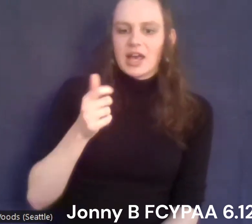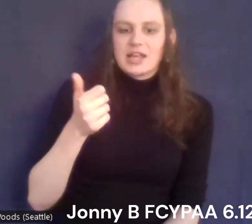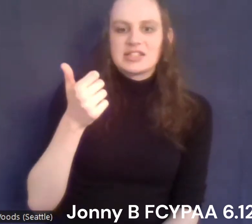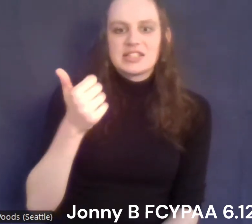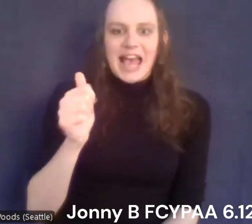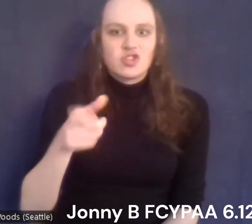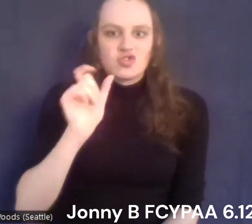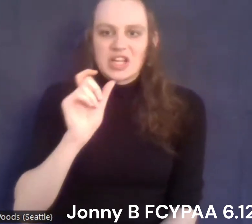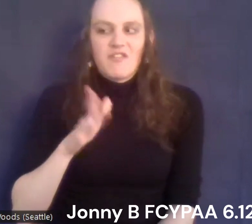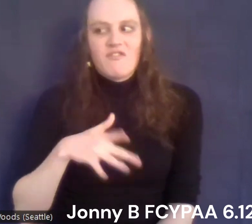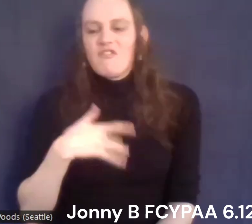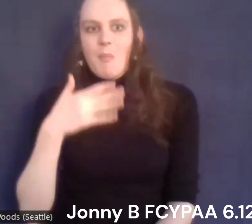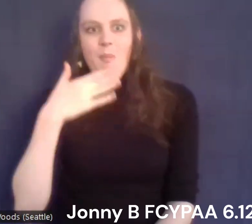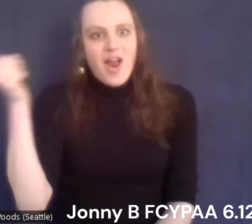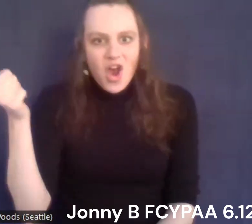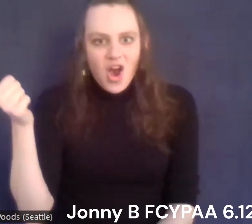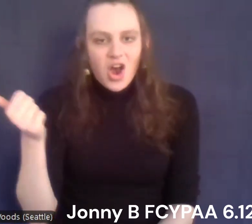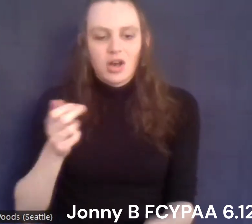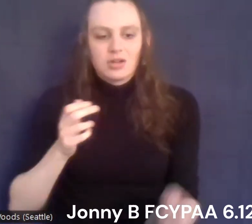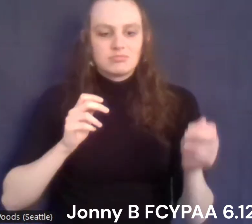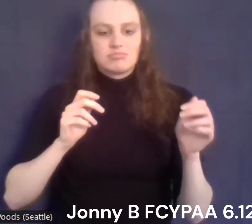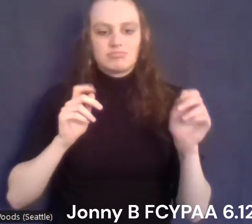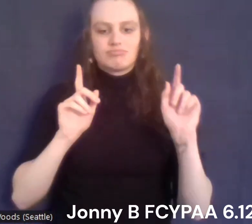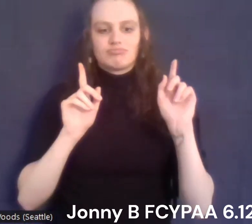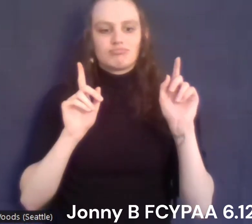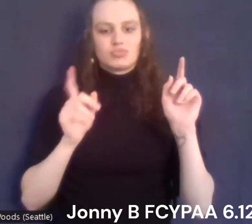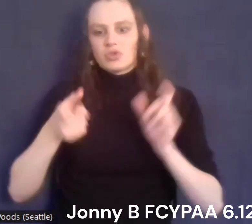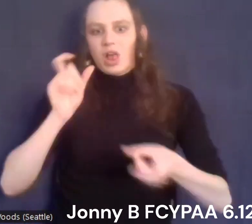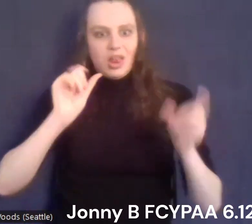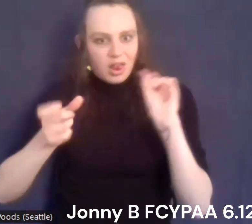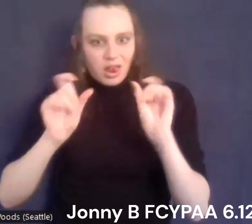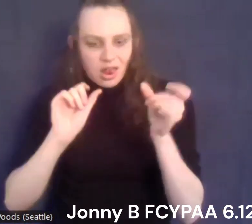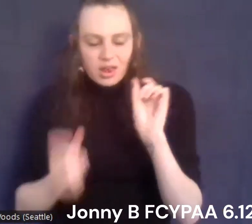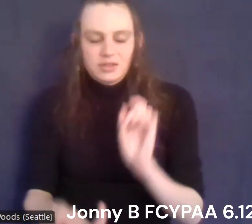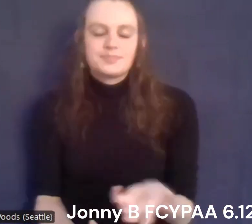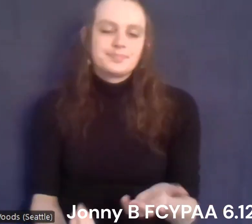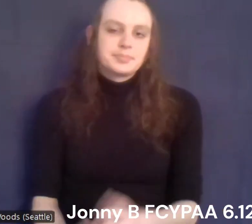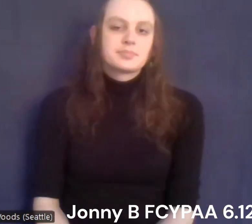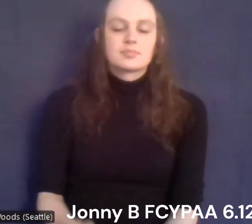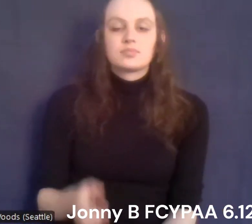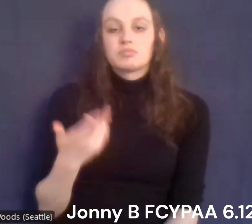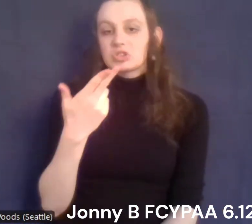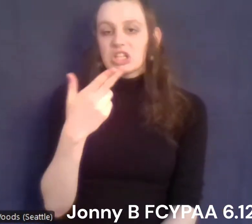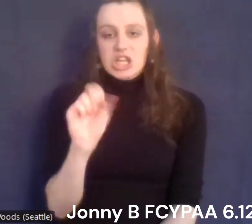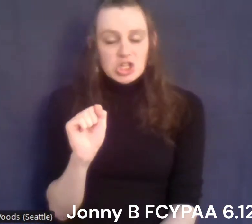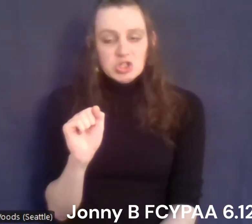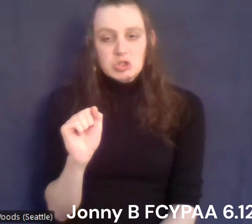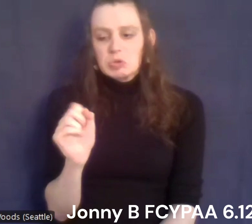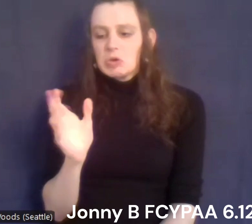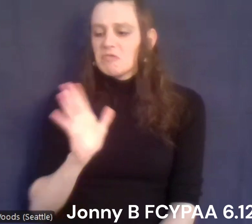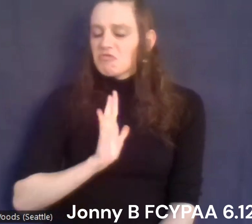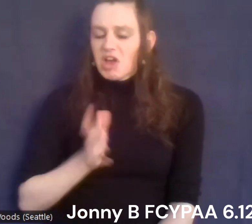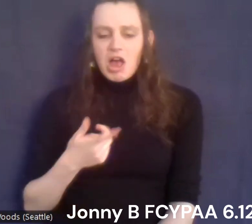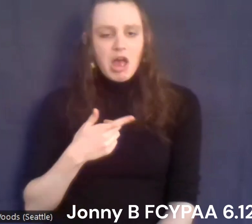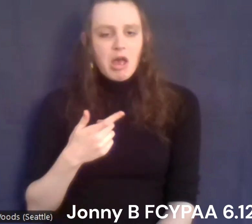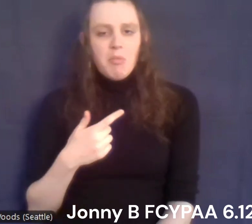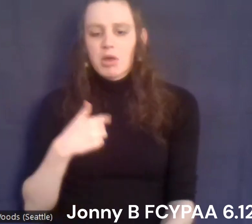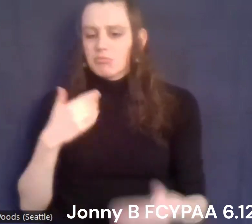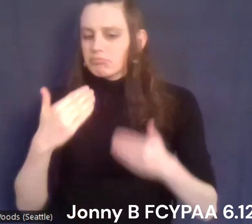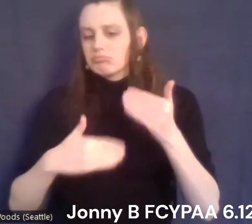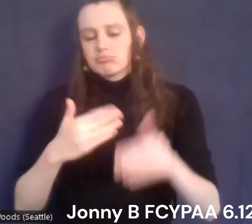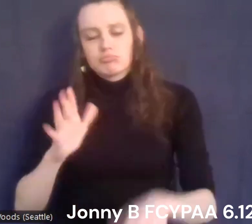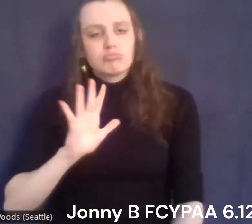went. But I managed to get through high school pretty unscathed for the most